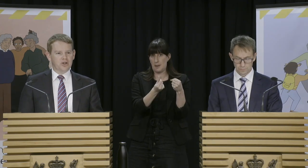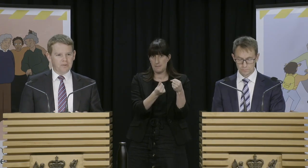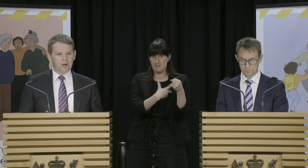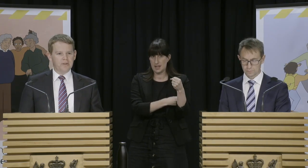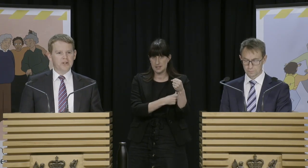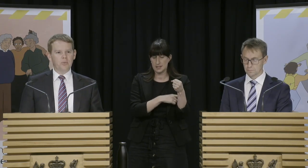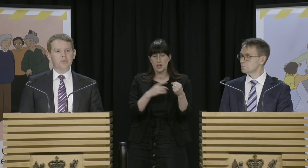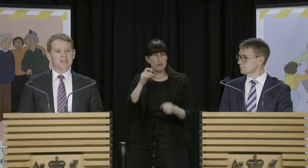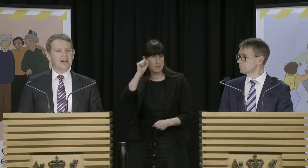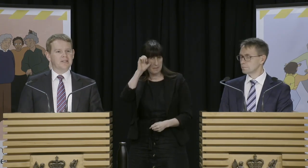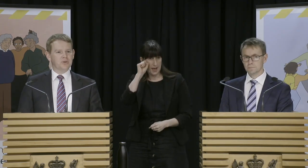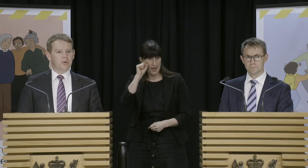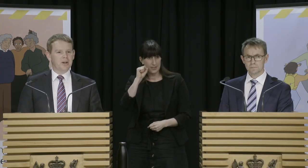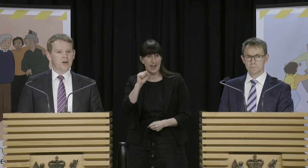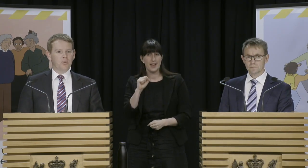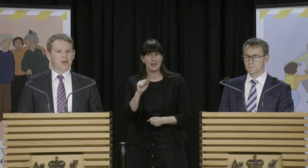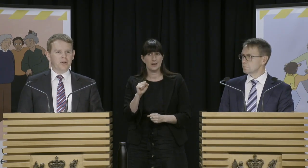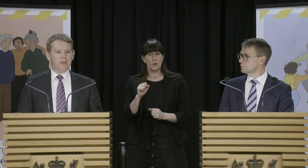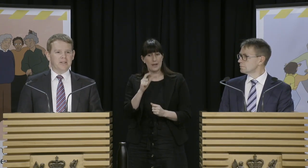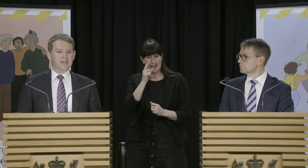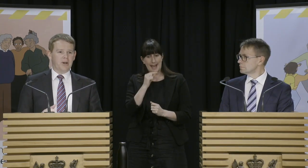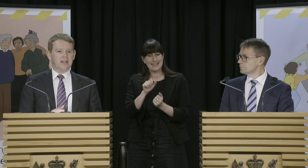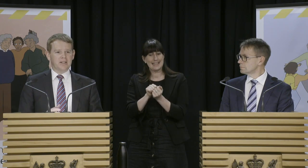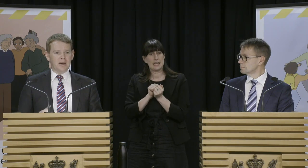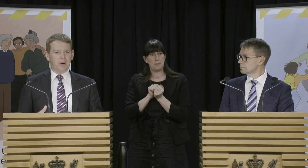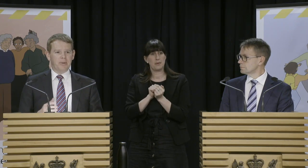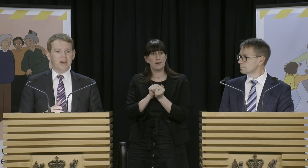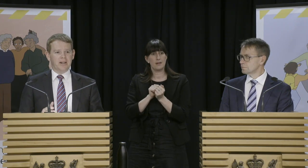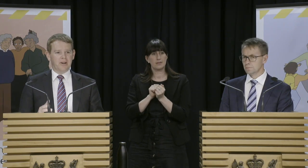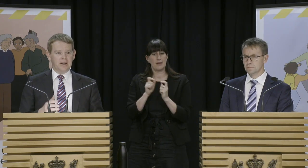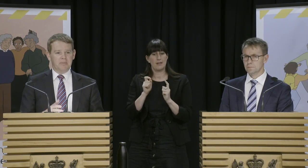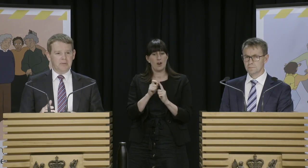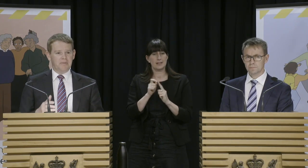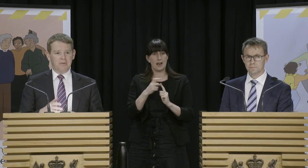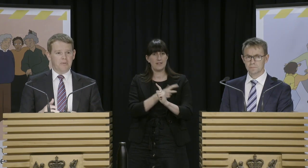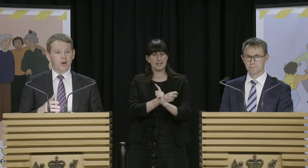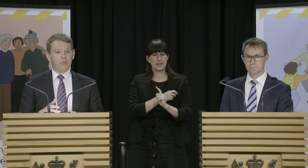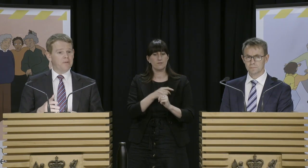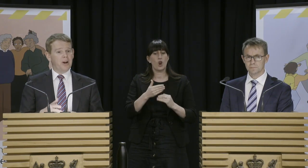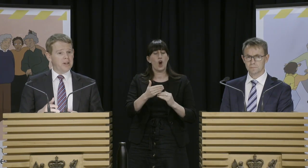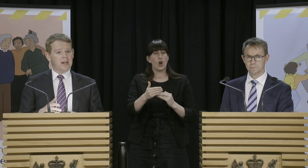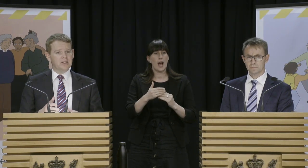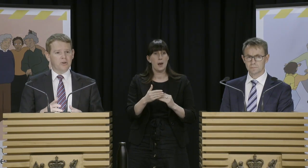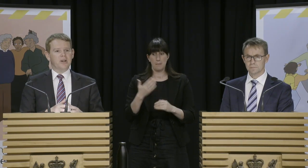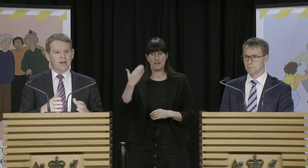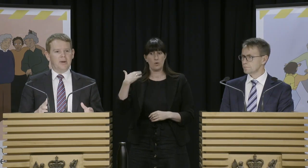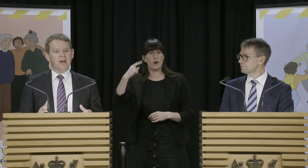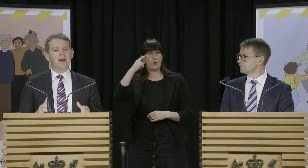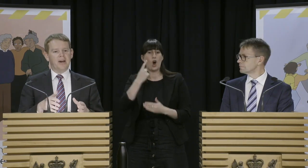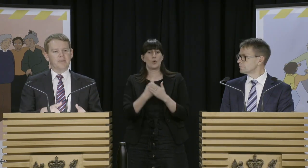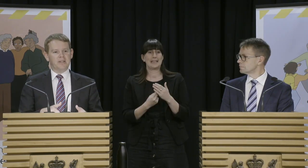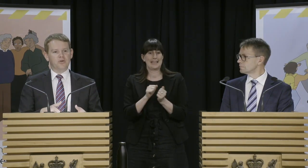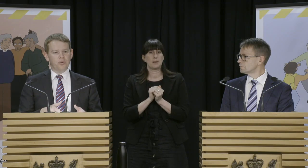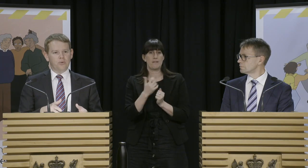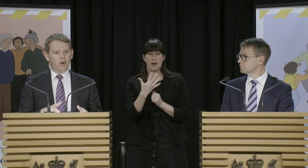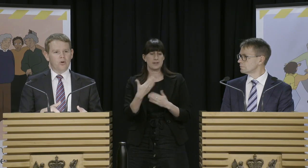longer shelf life. So when we started this, we were working on the basis that we had to keep pumping it out for no more than 5 days. So now